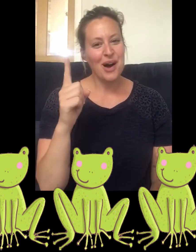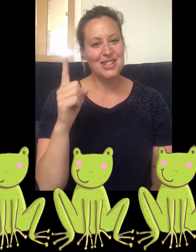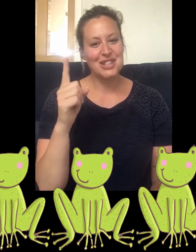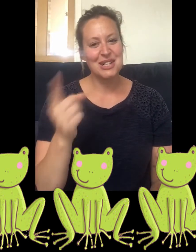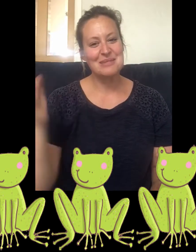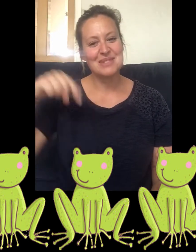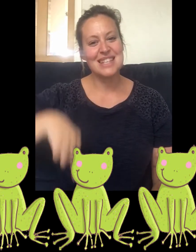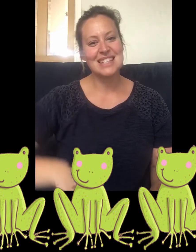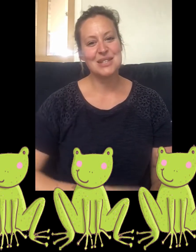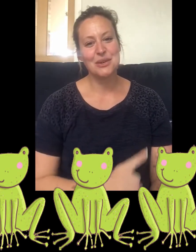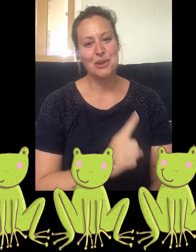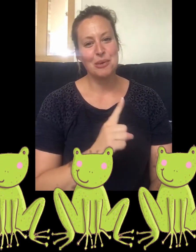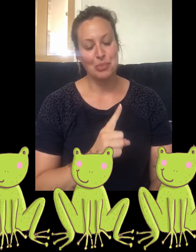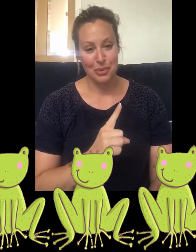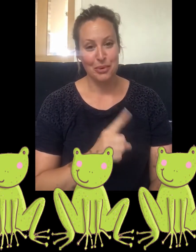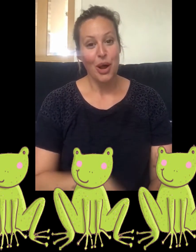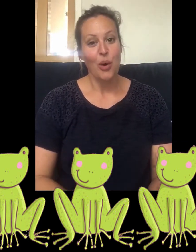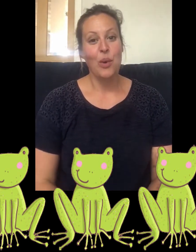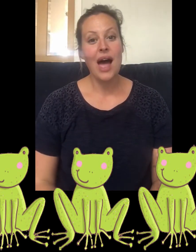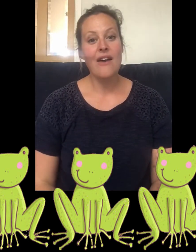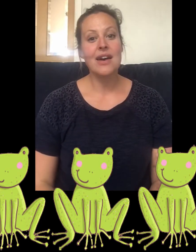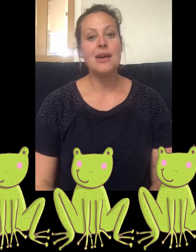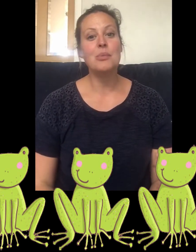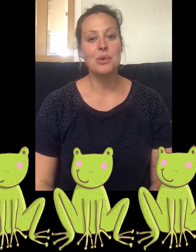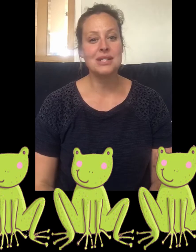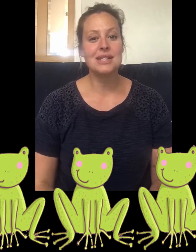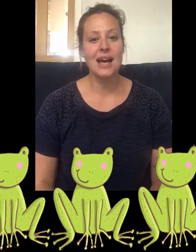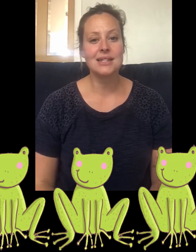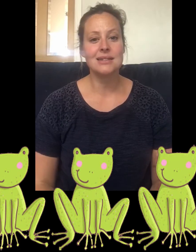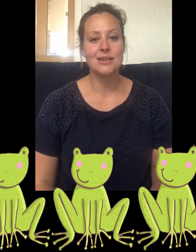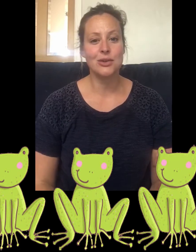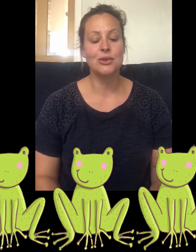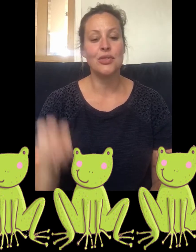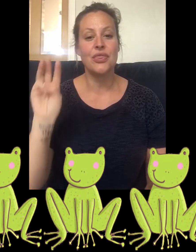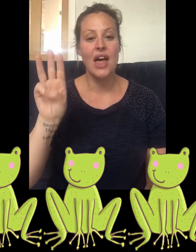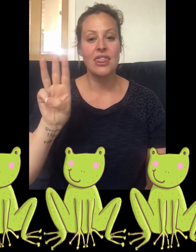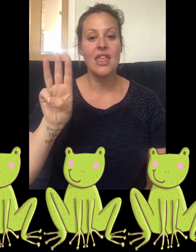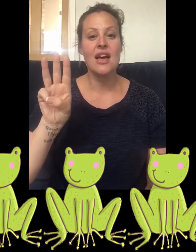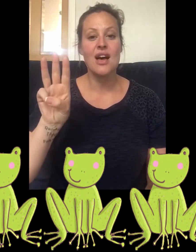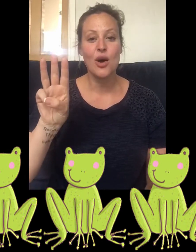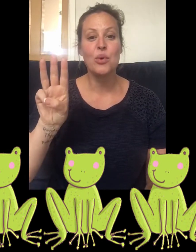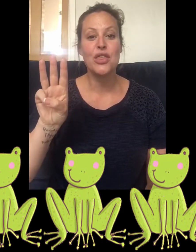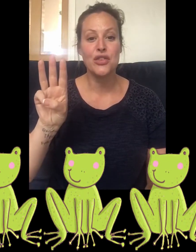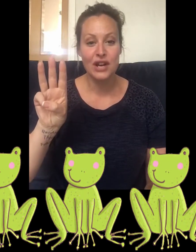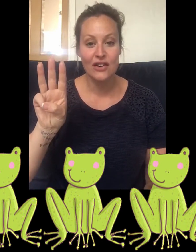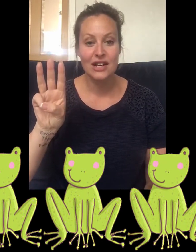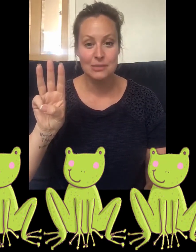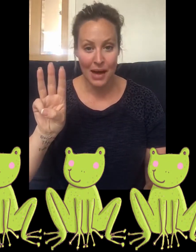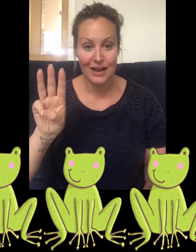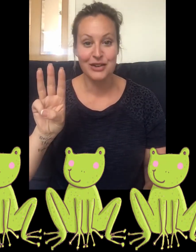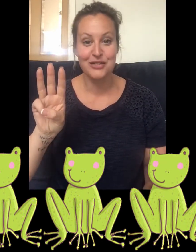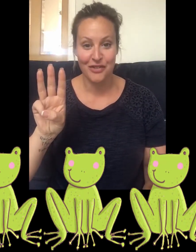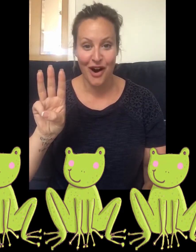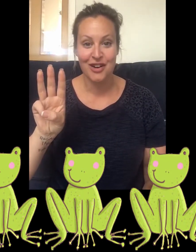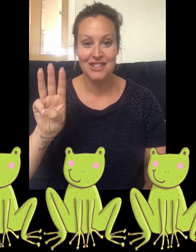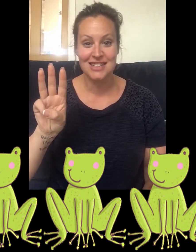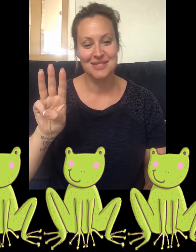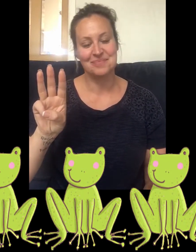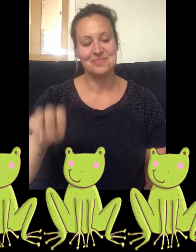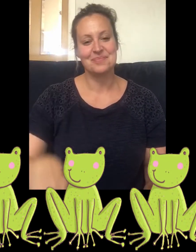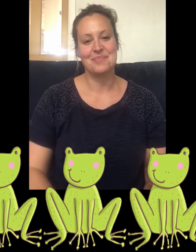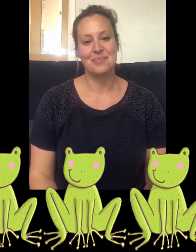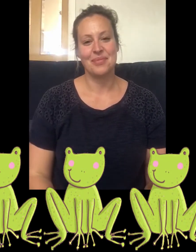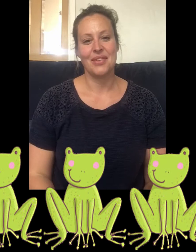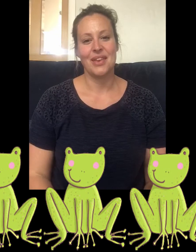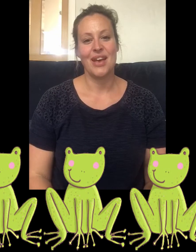One jumped into the pool. Where it was nice and cool. Then there were three green speckled frogs.